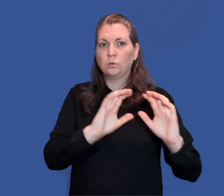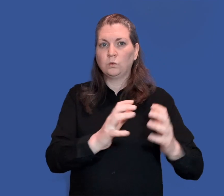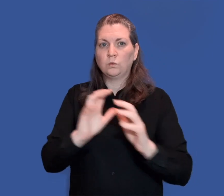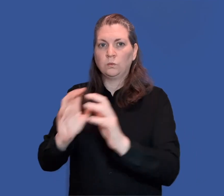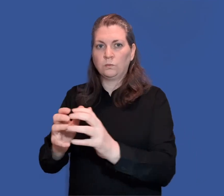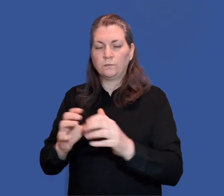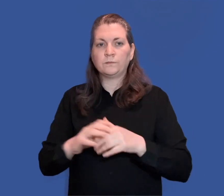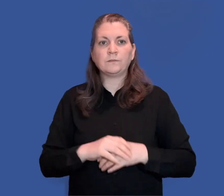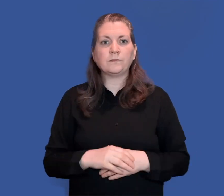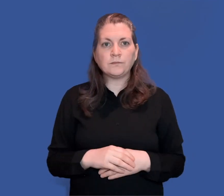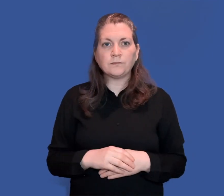2 categories.